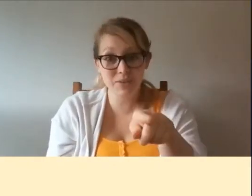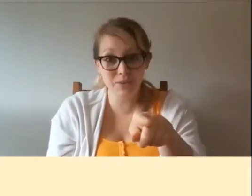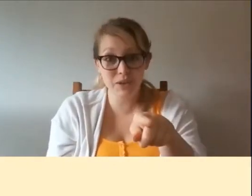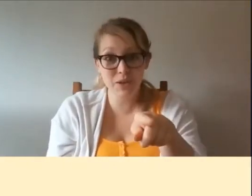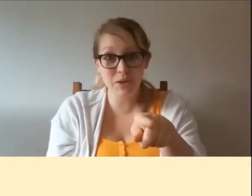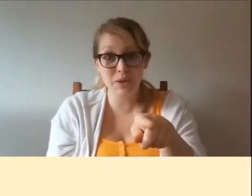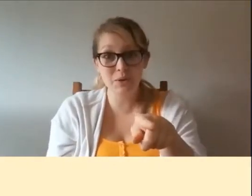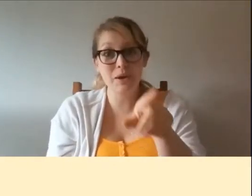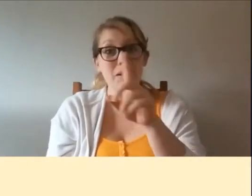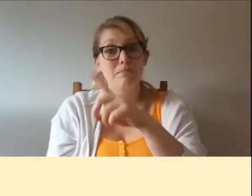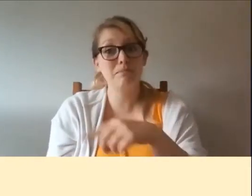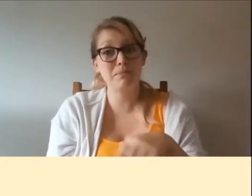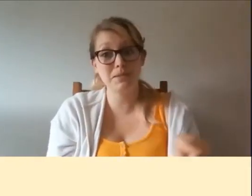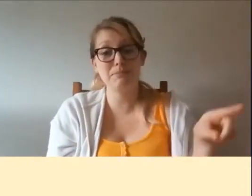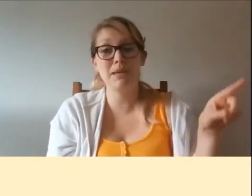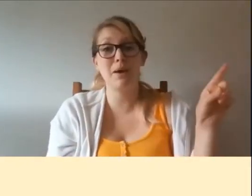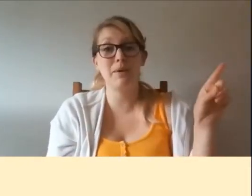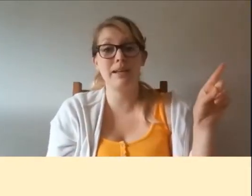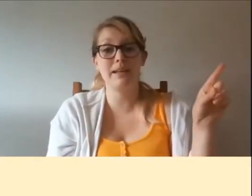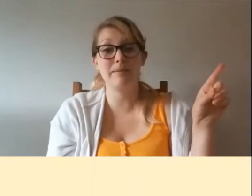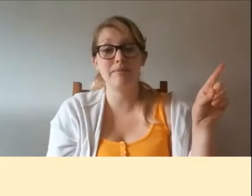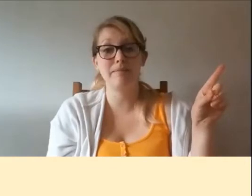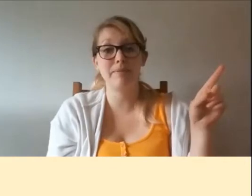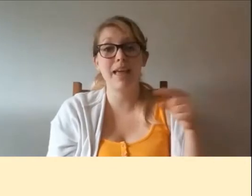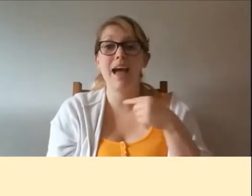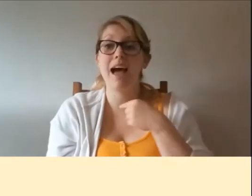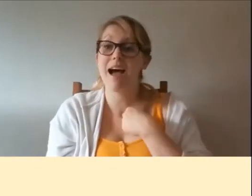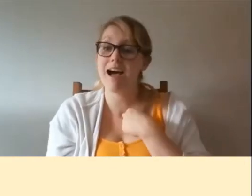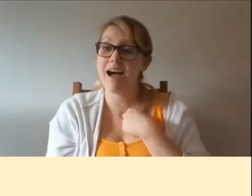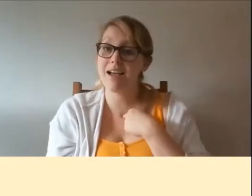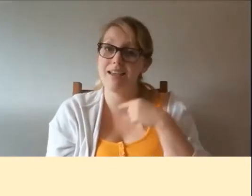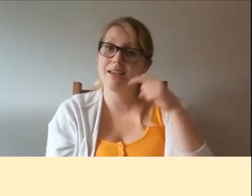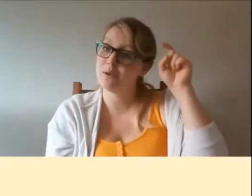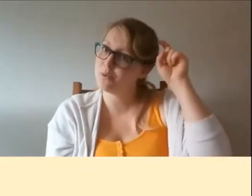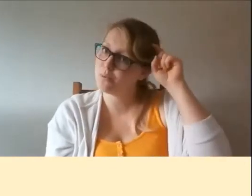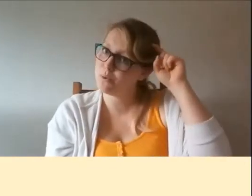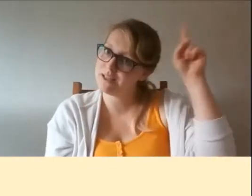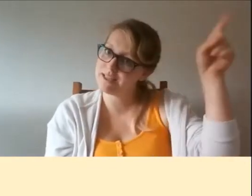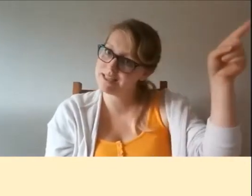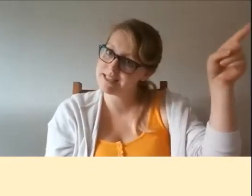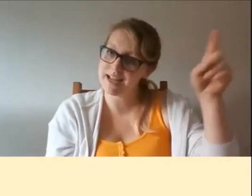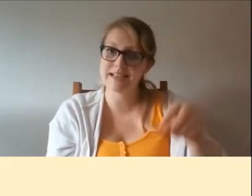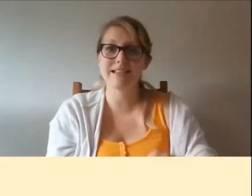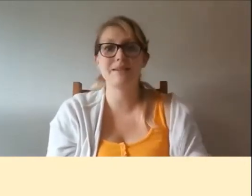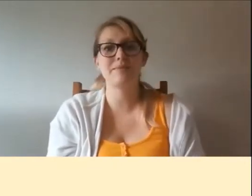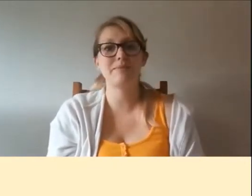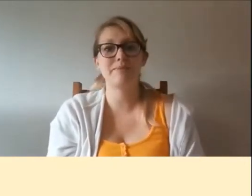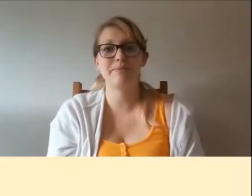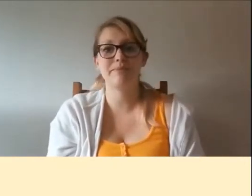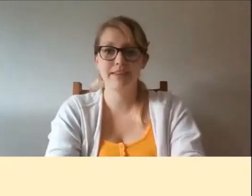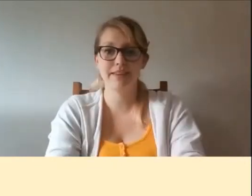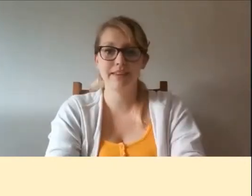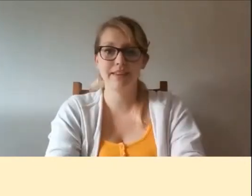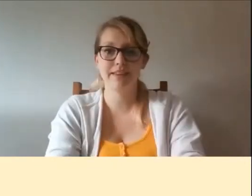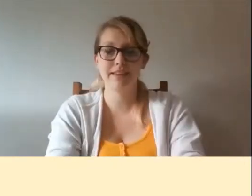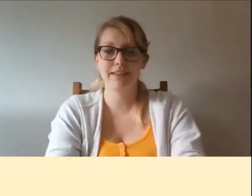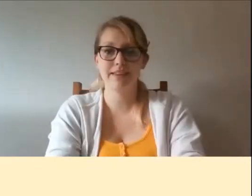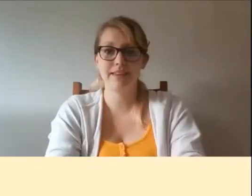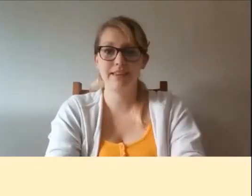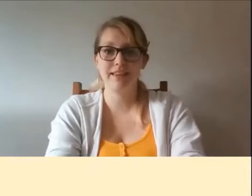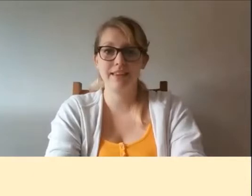and if you must be going, I will understand.